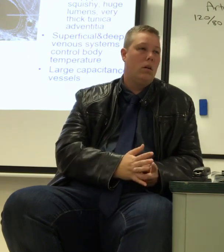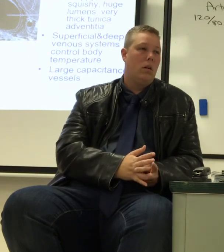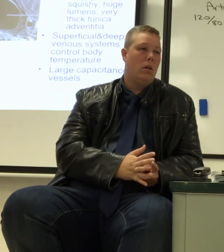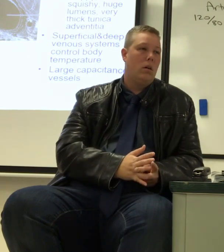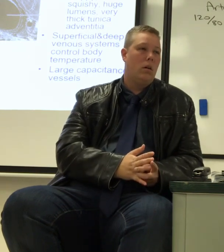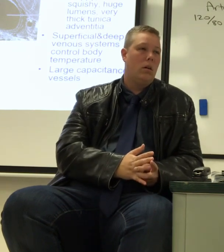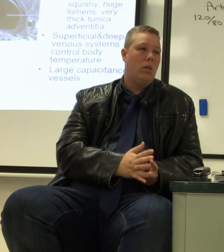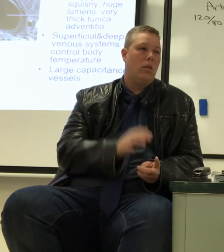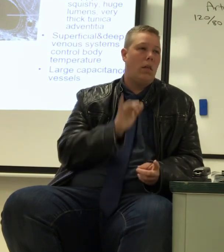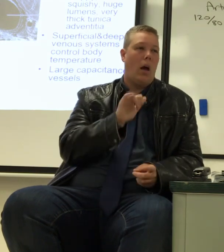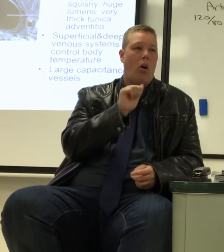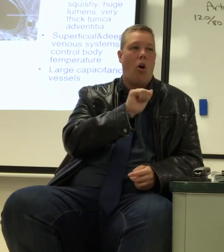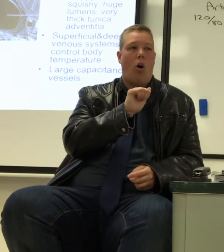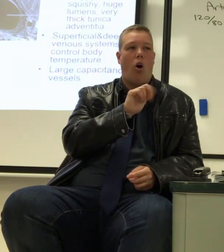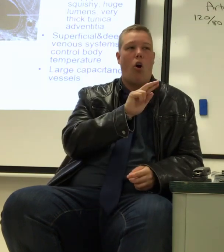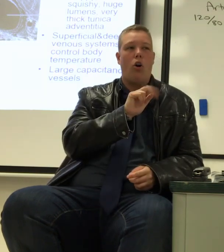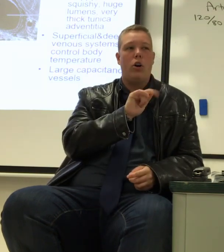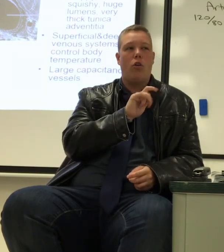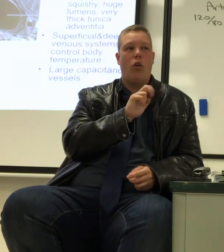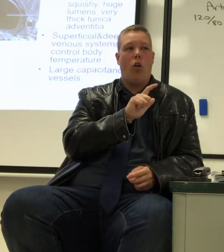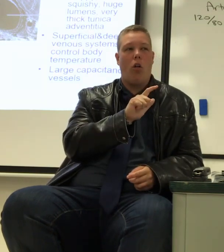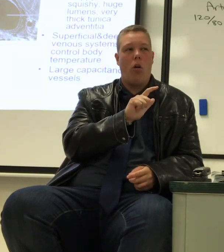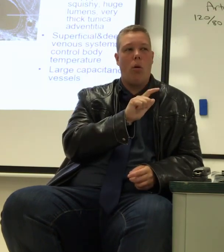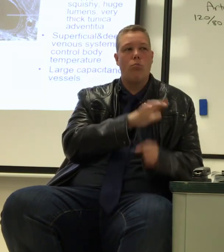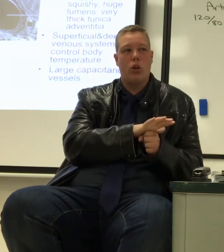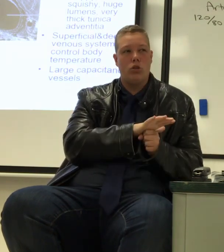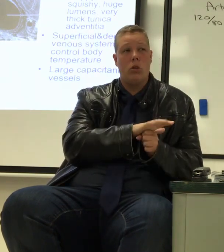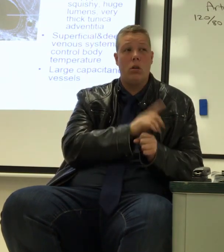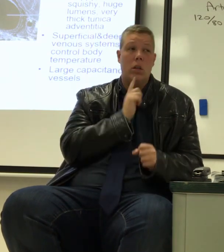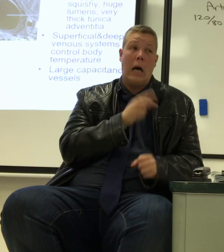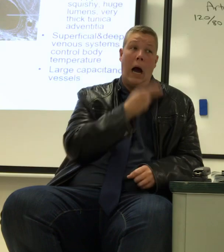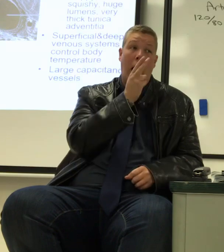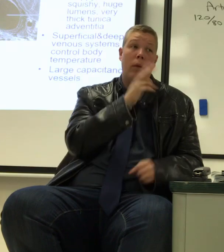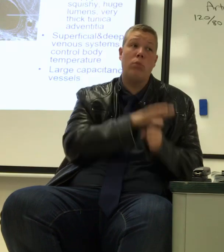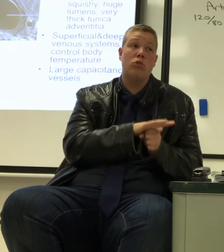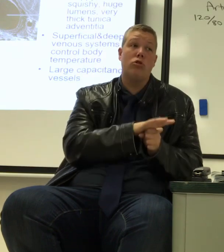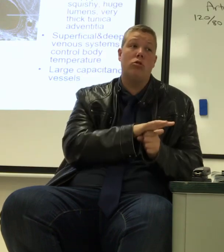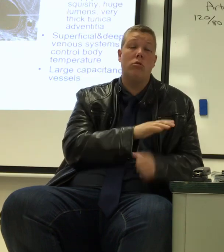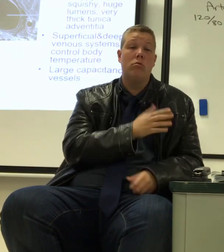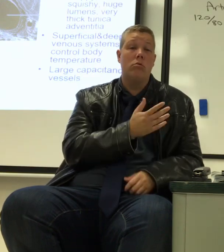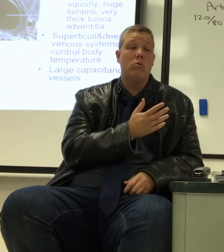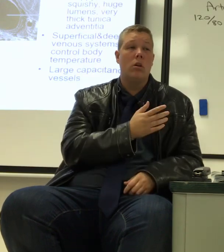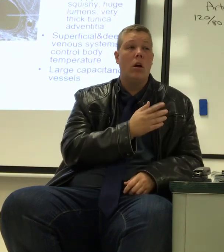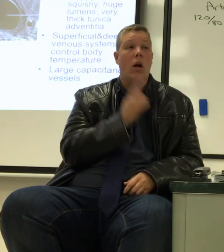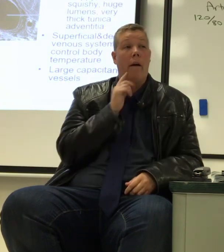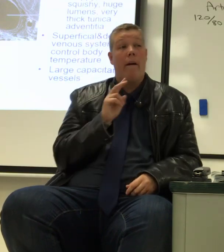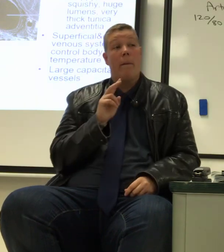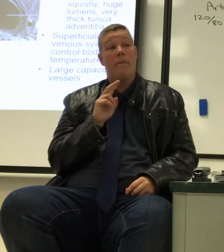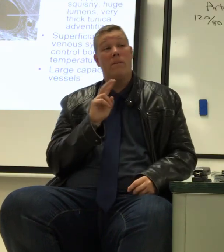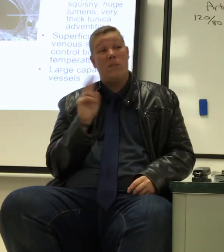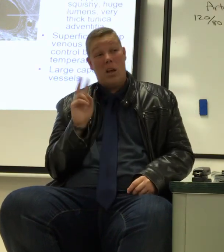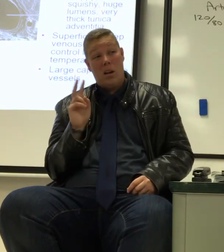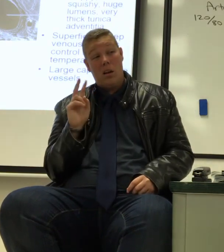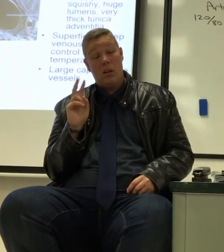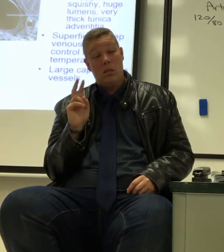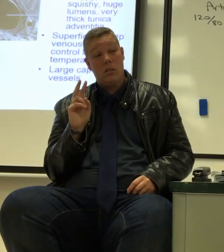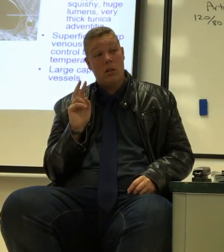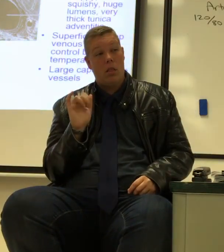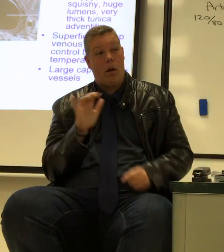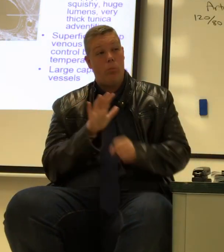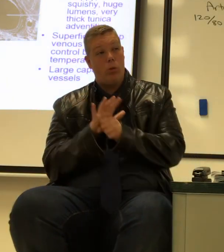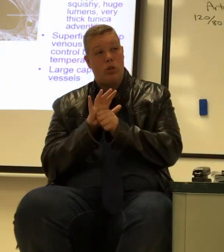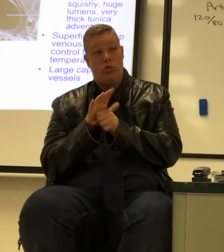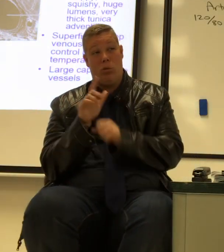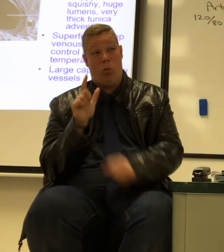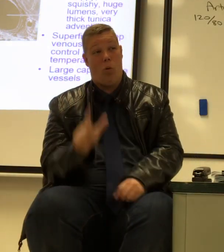Mean arterial pressure, millimeters of mercury. Very high. Very high. When we get to veins, the pressures are very